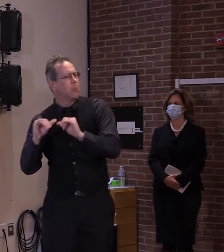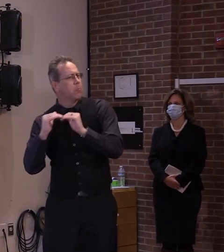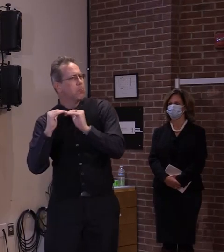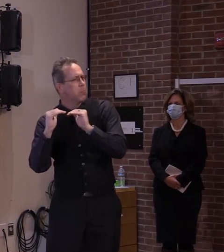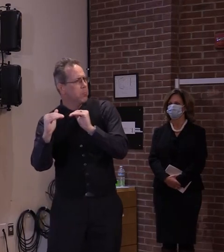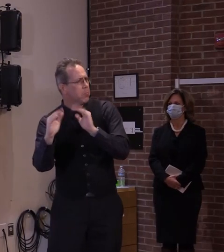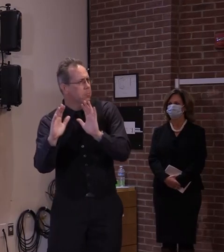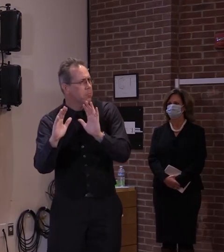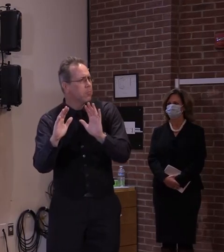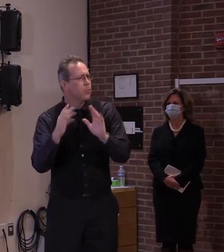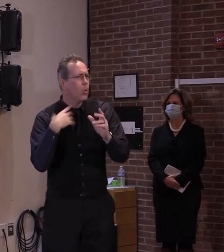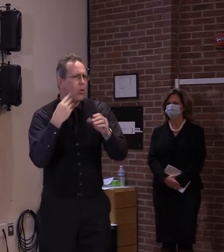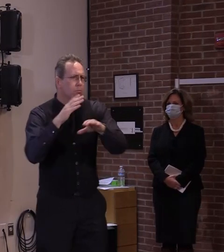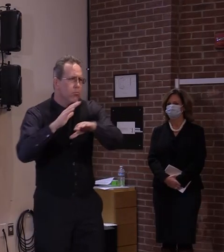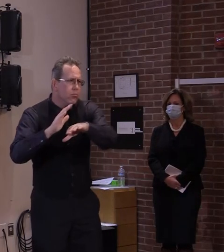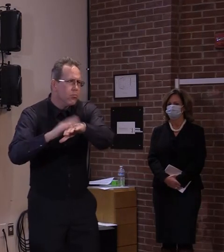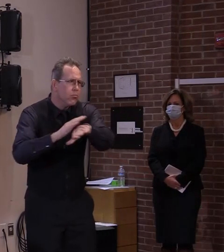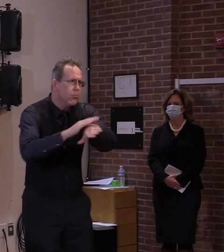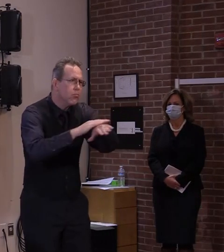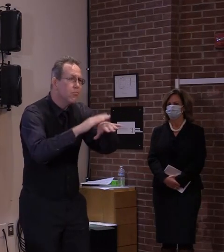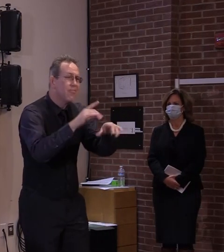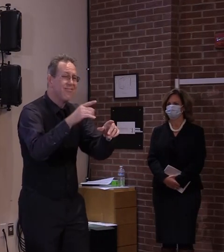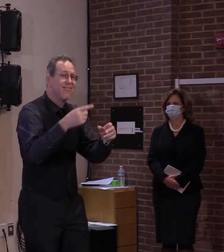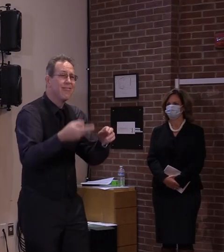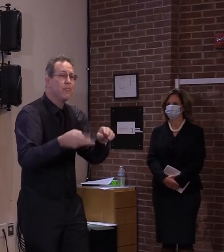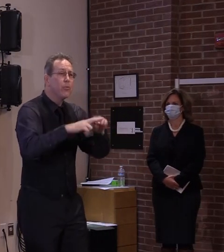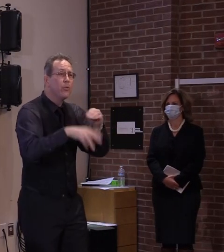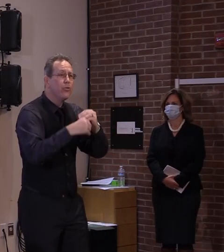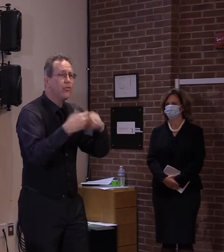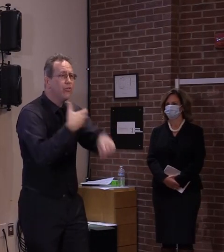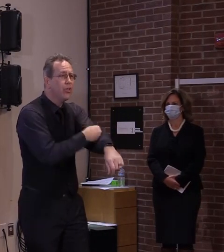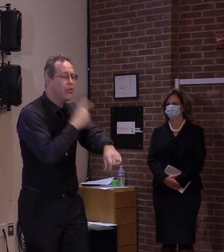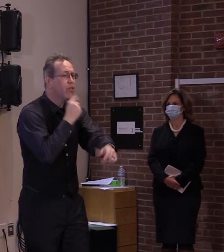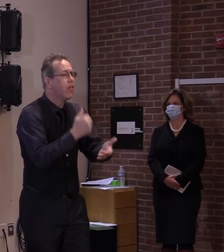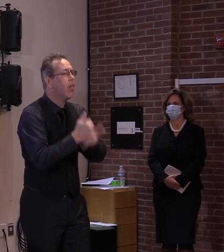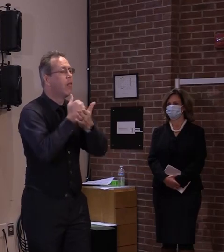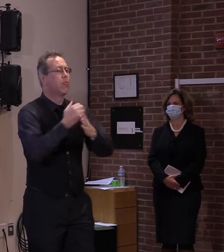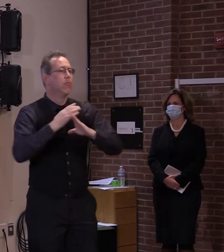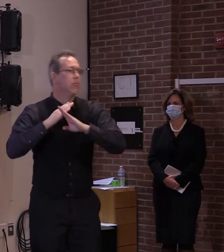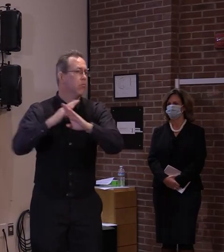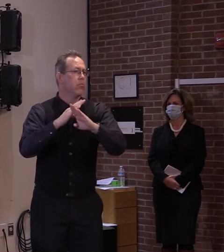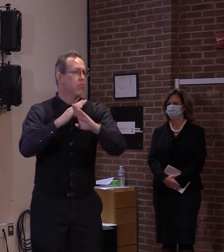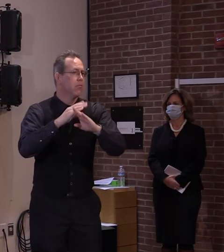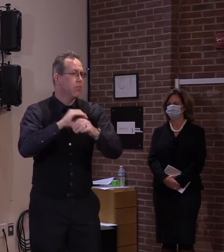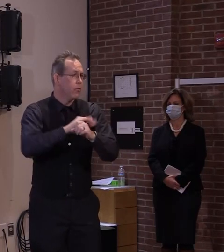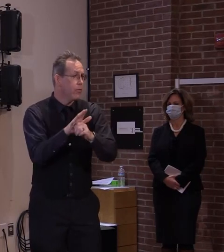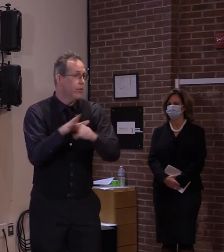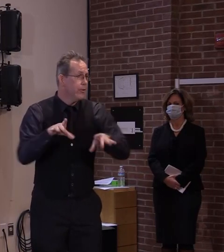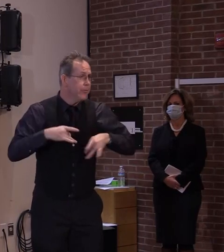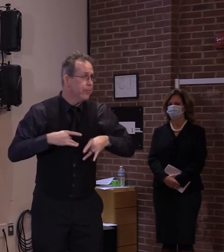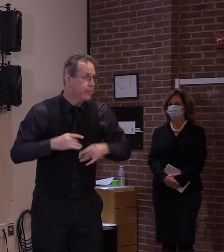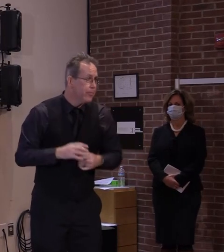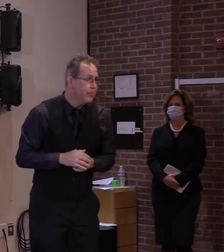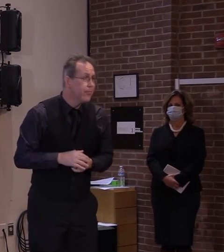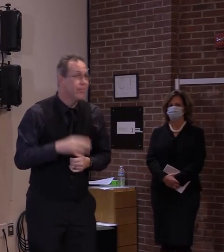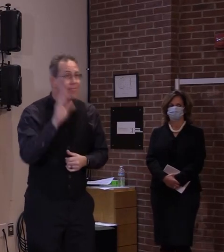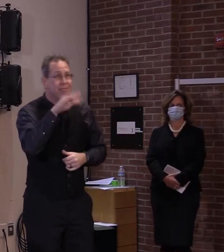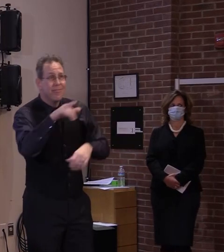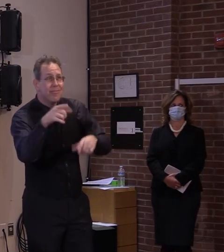how important it is with the holidays coming up and with the Omicron variant circulating in the Northeast and circulating in